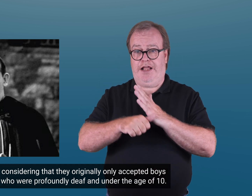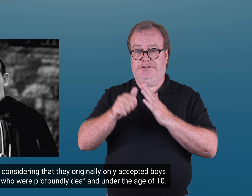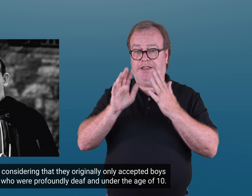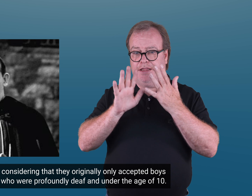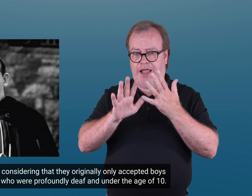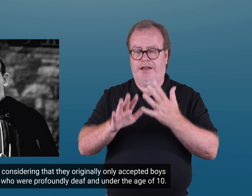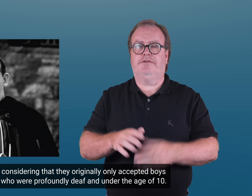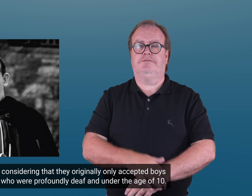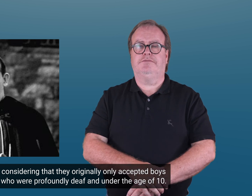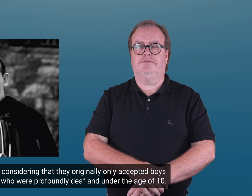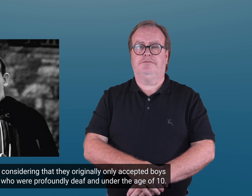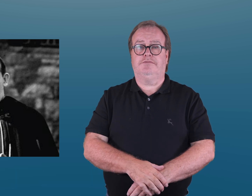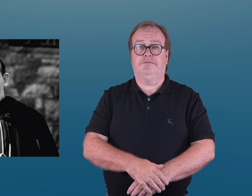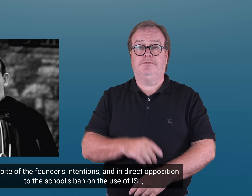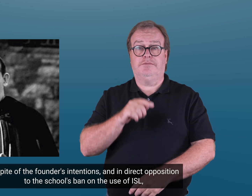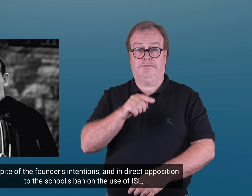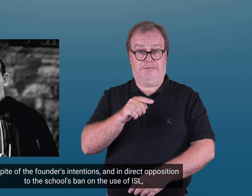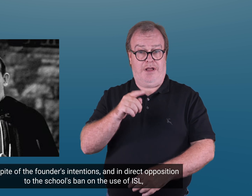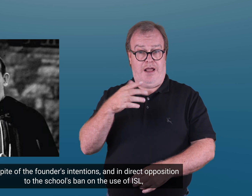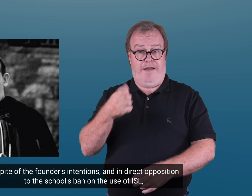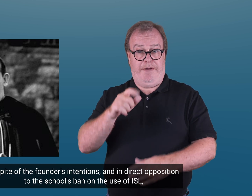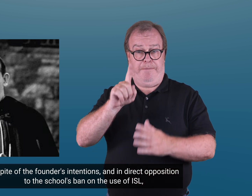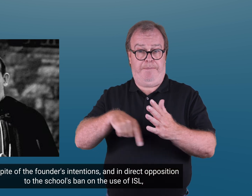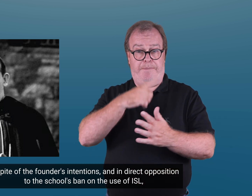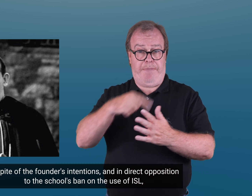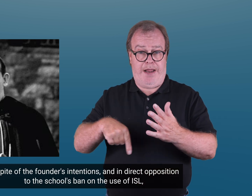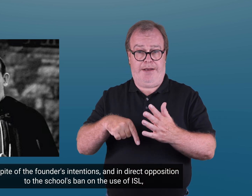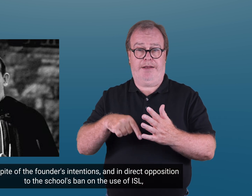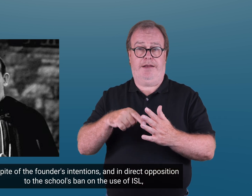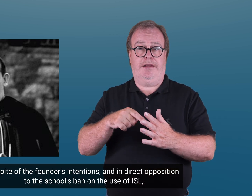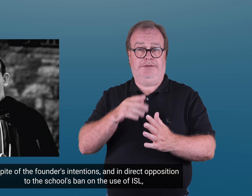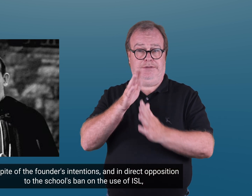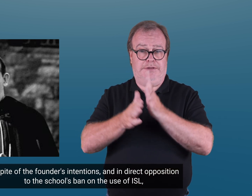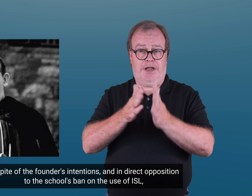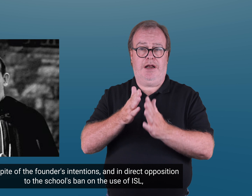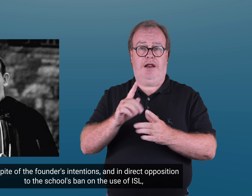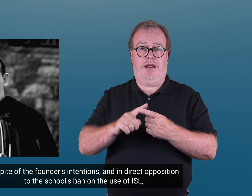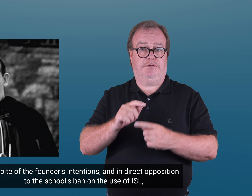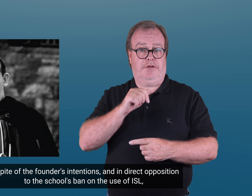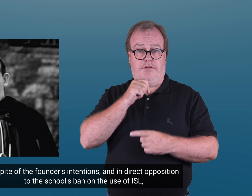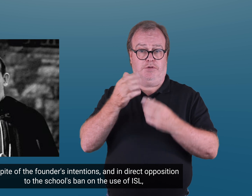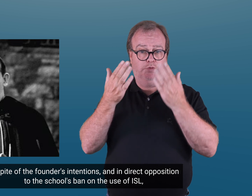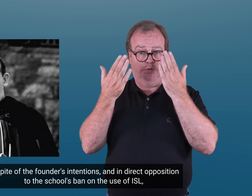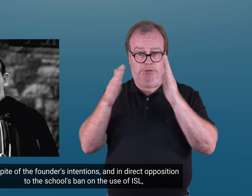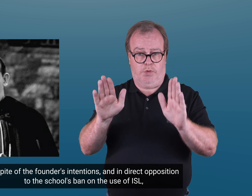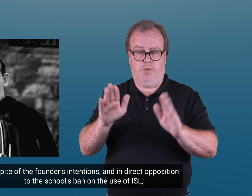10. In spite of the founders' intentions, and in direct opposition to the school's ban on the use of ISL,